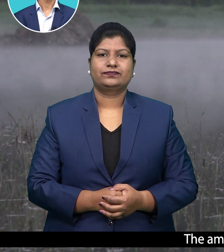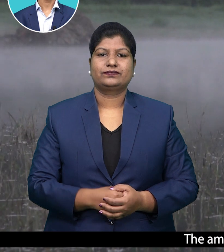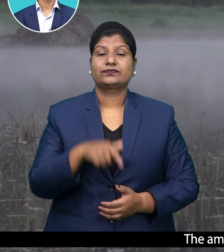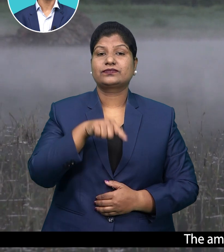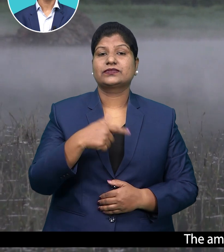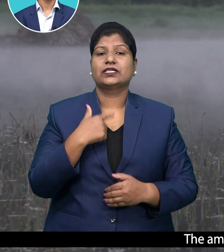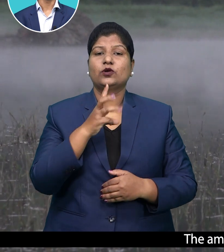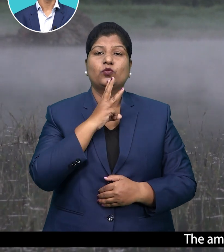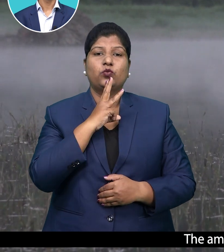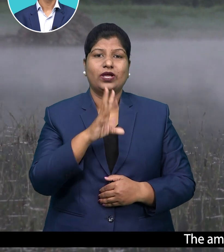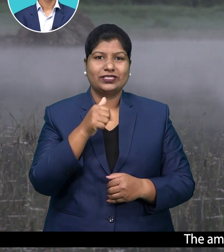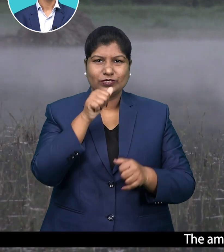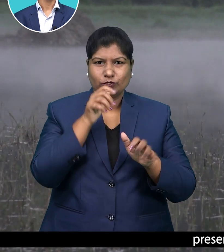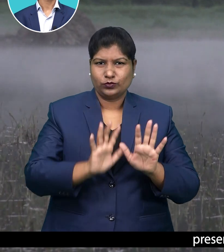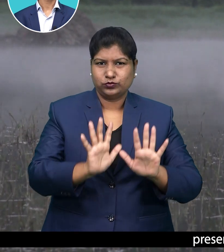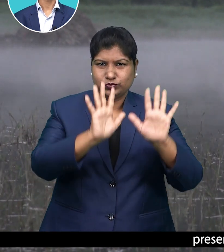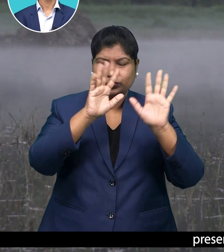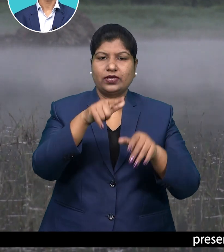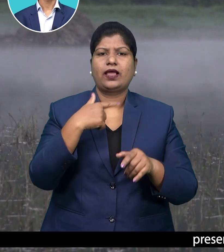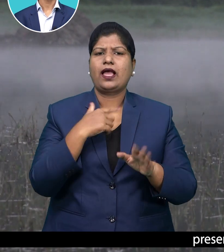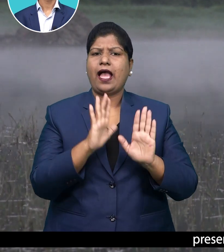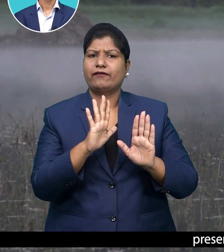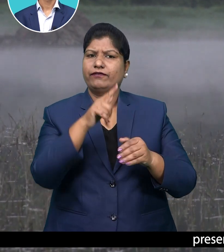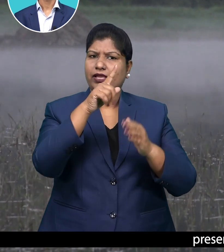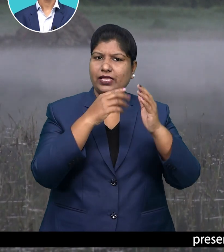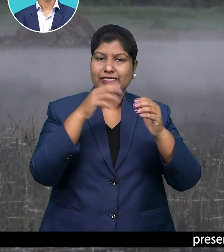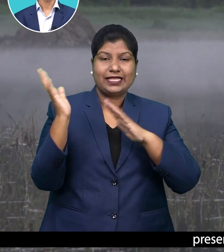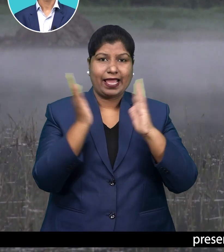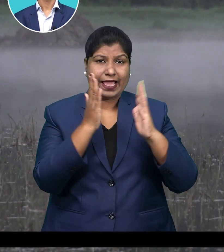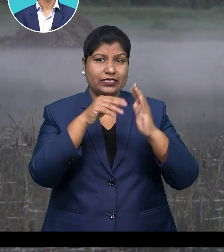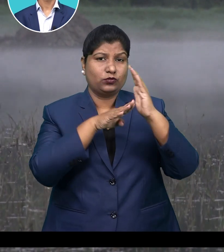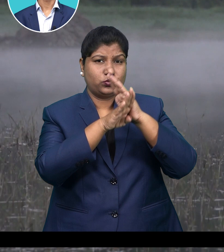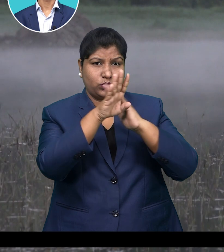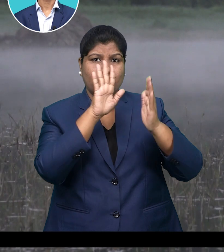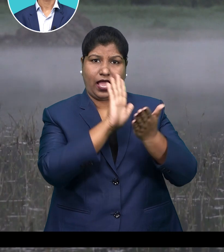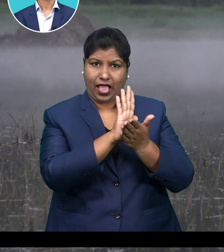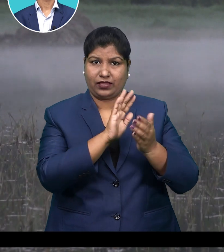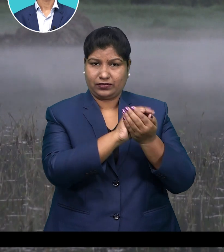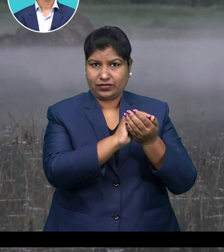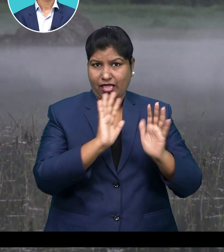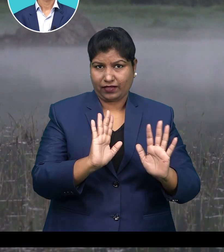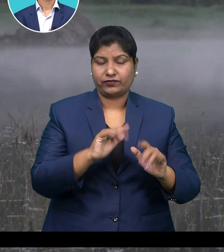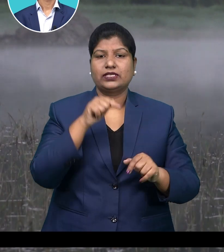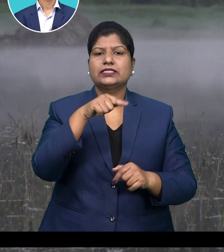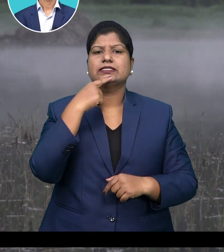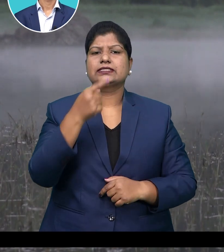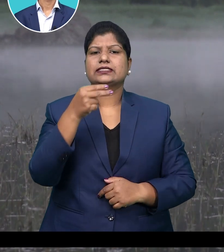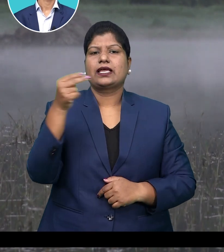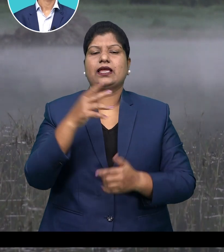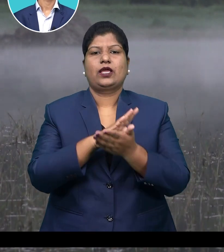The amount of water vapor present in the air is called humidity.